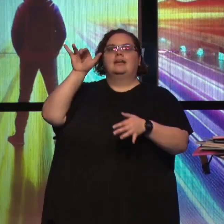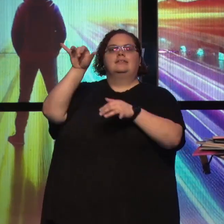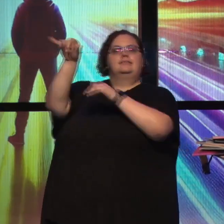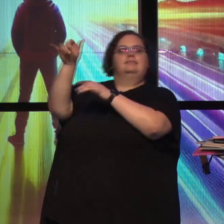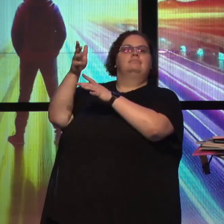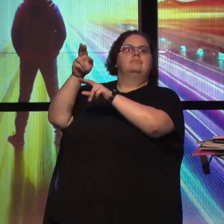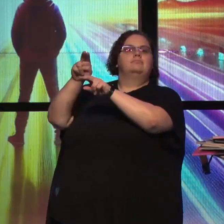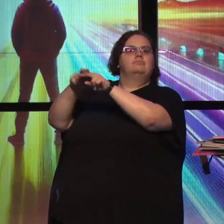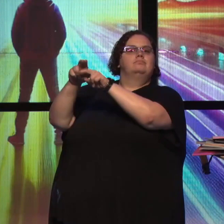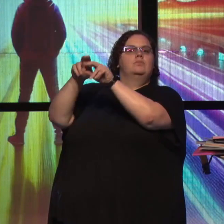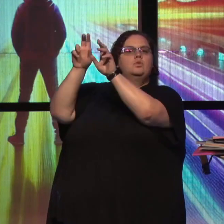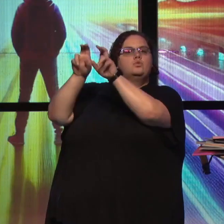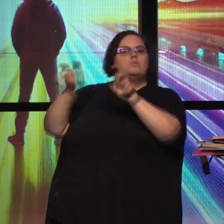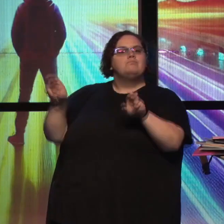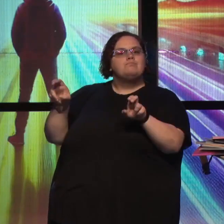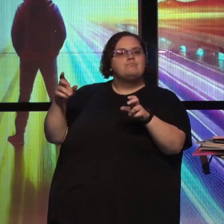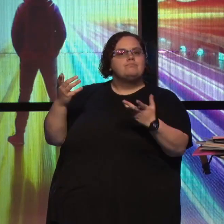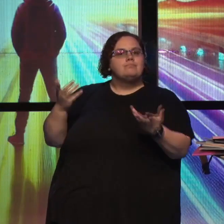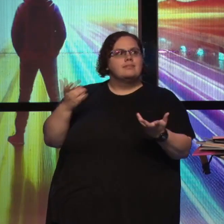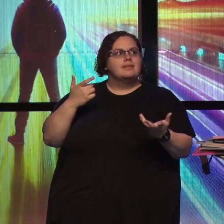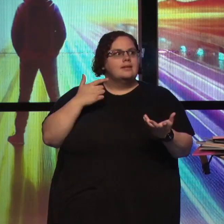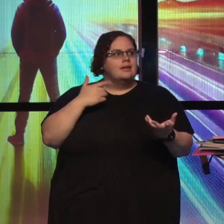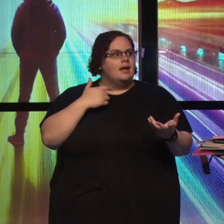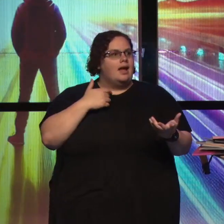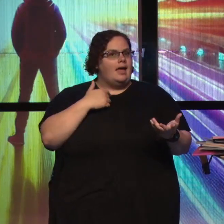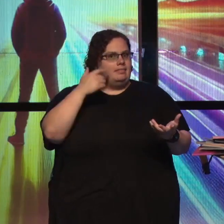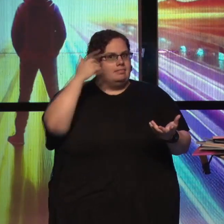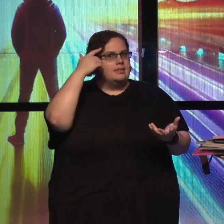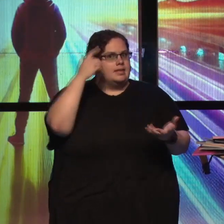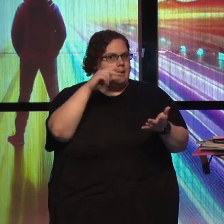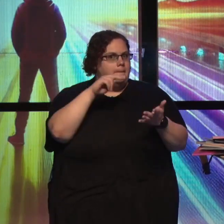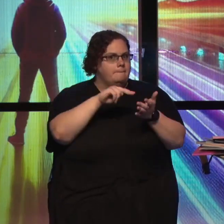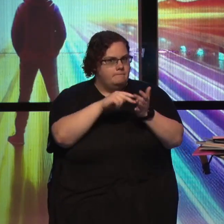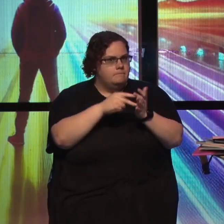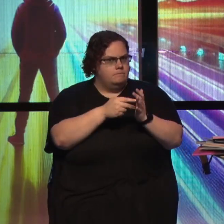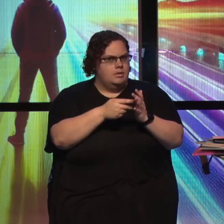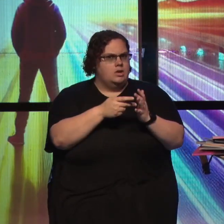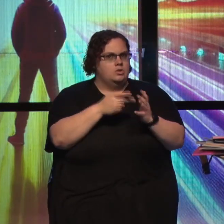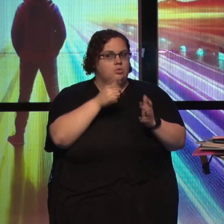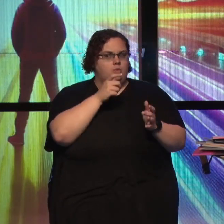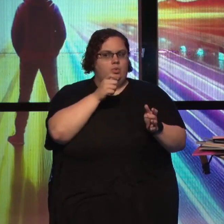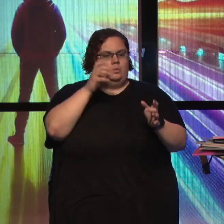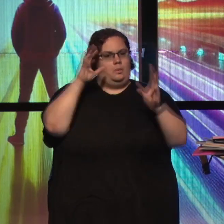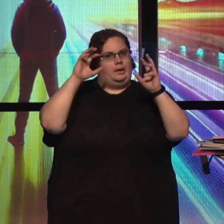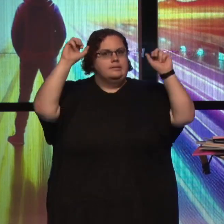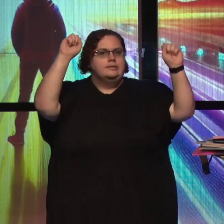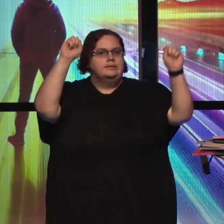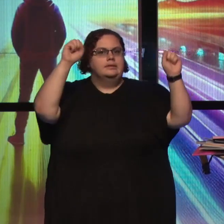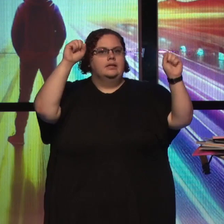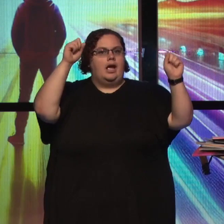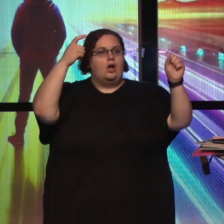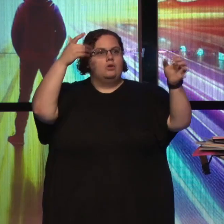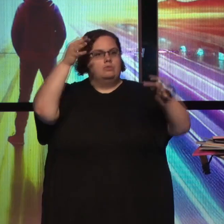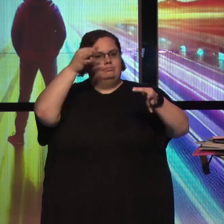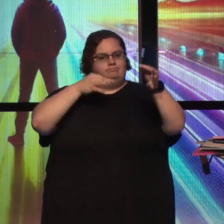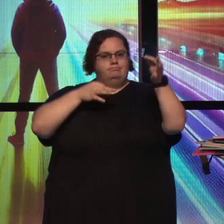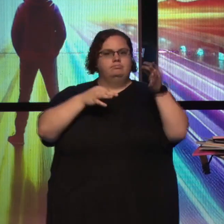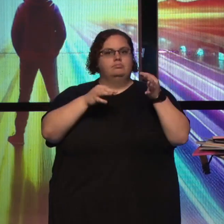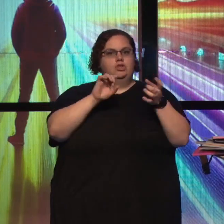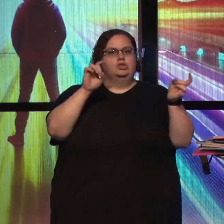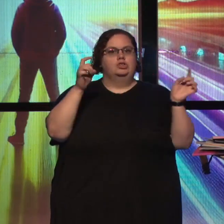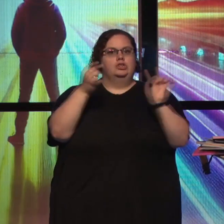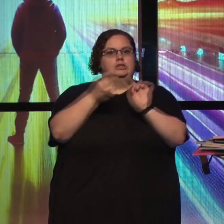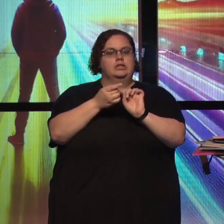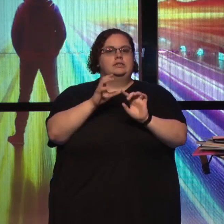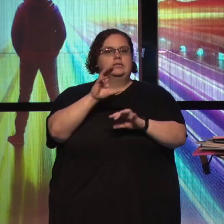like, well, I think it mattered who was president as we were coming out of like massive injustices in the civil rights